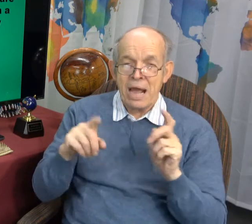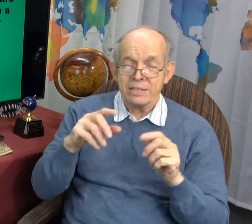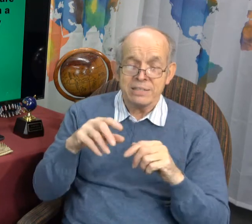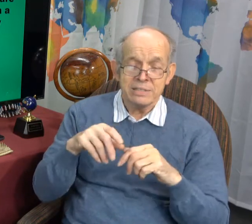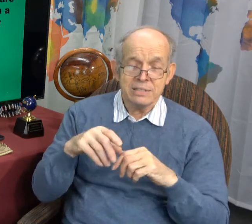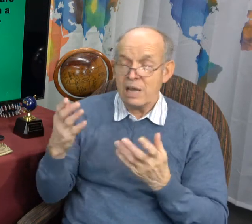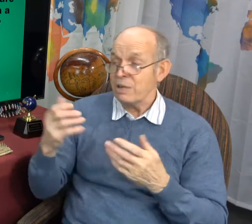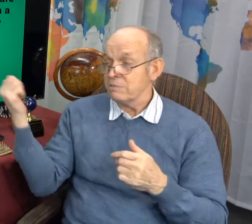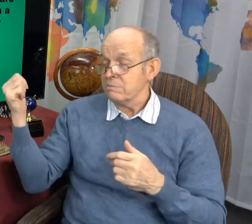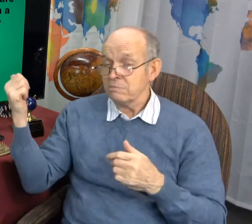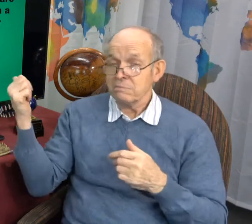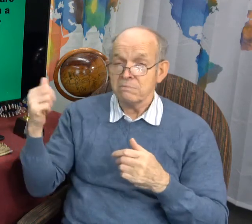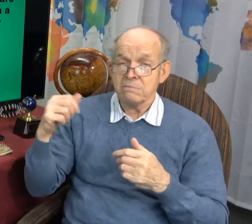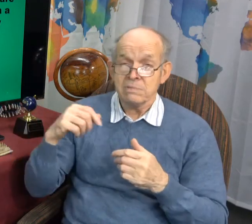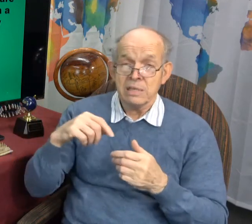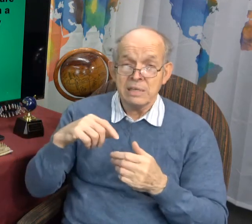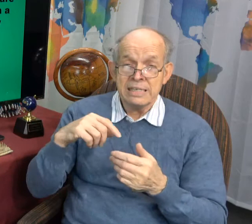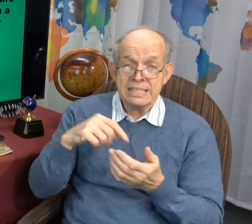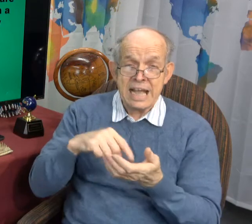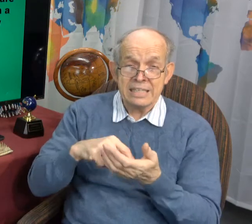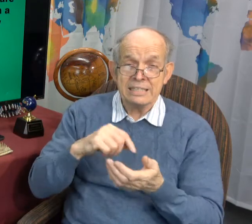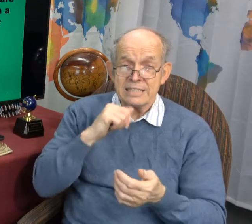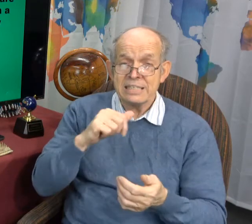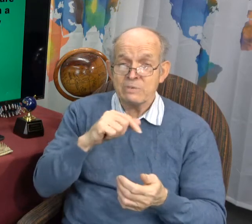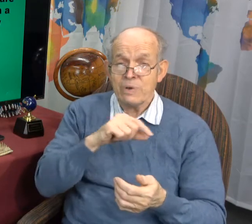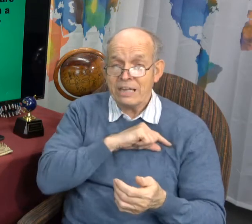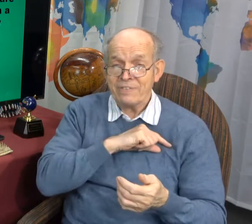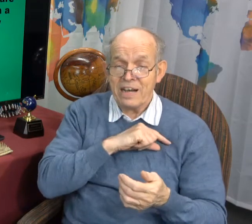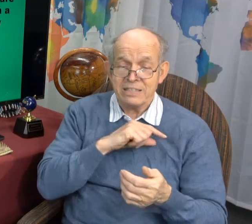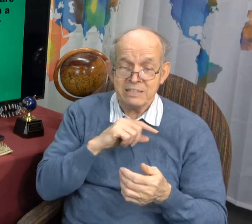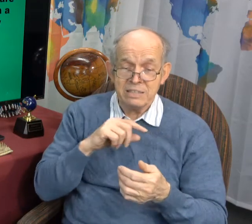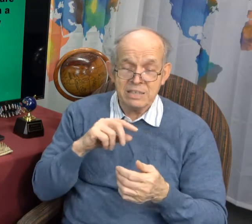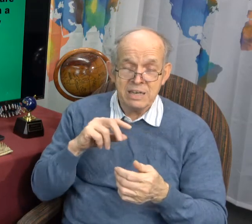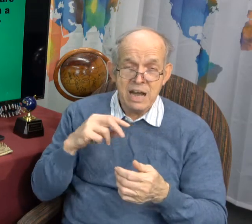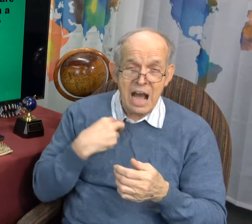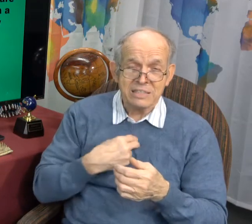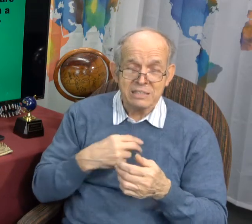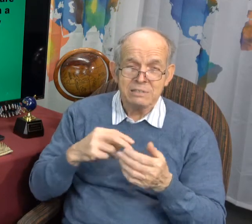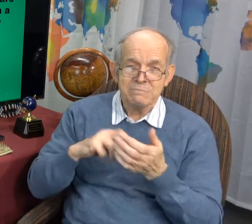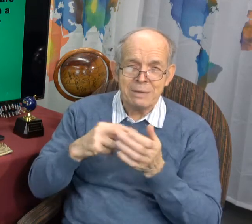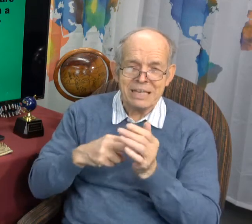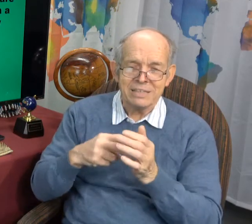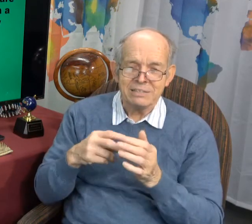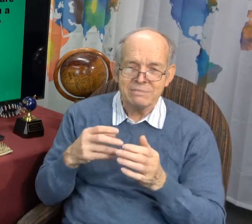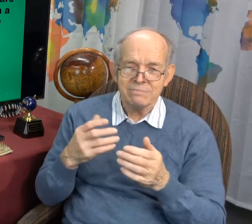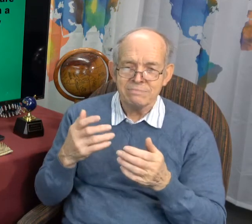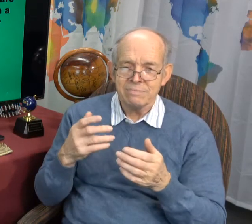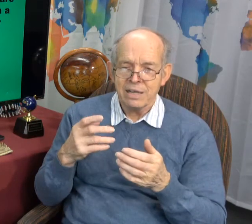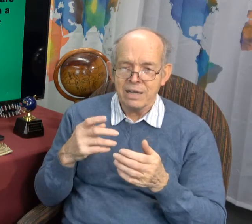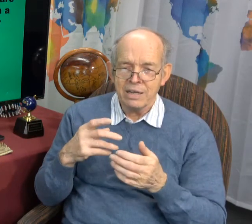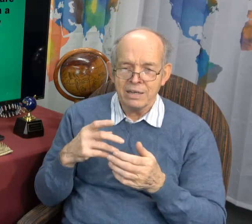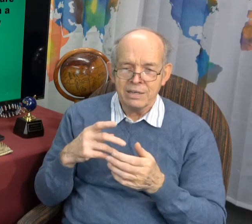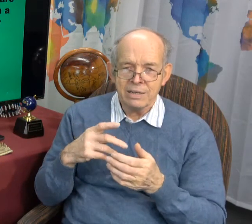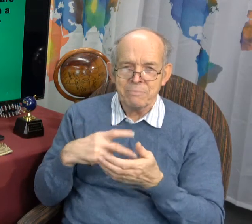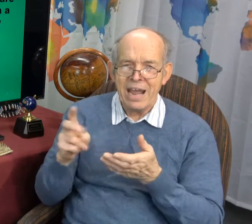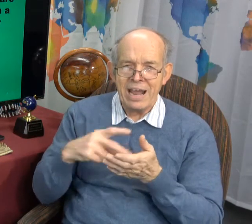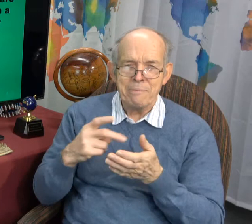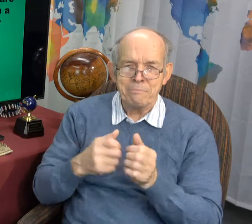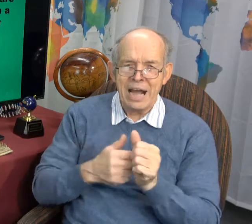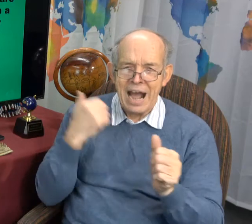But, yeah, that disqualifies us, not me. Pay